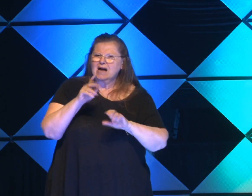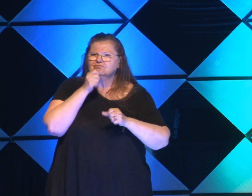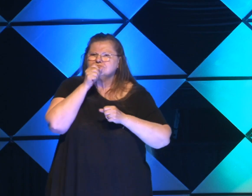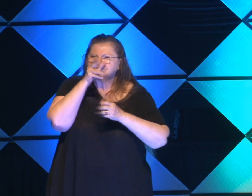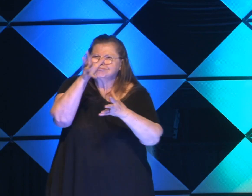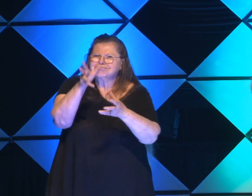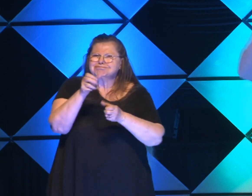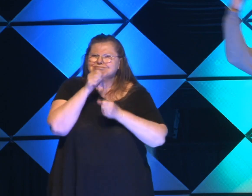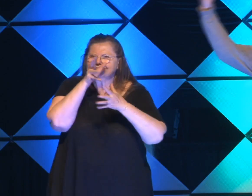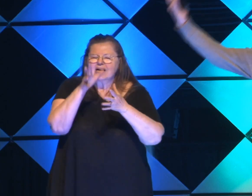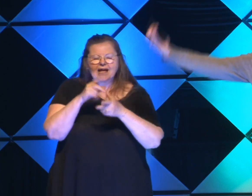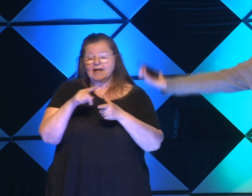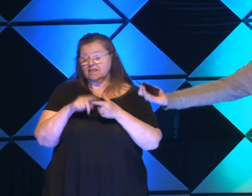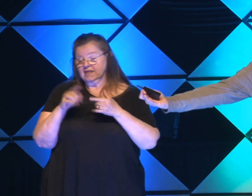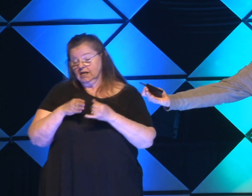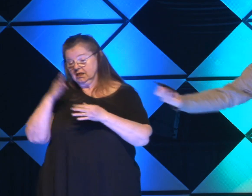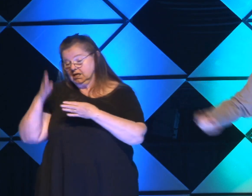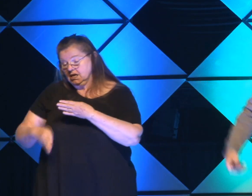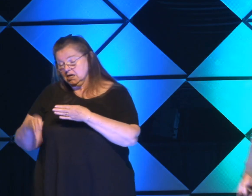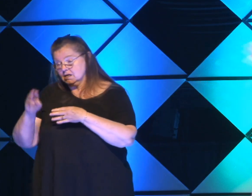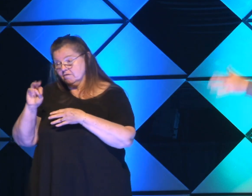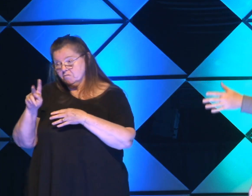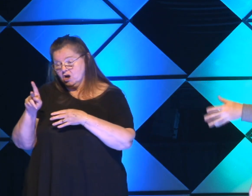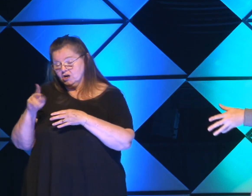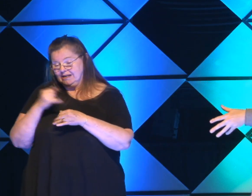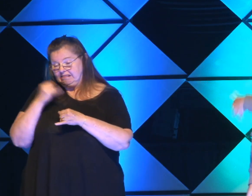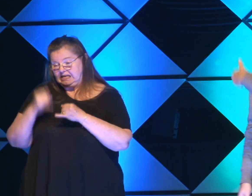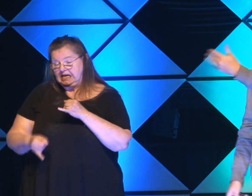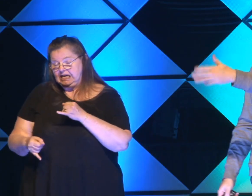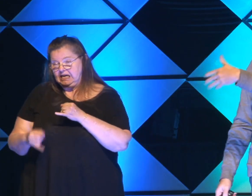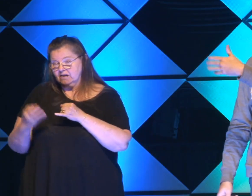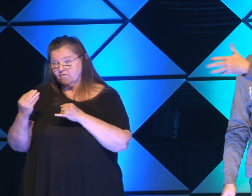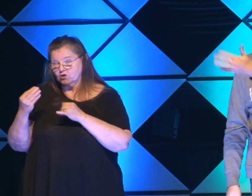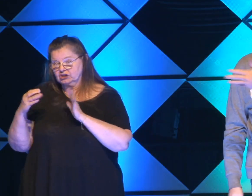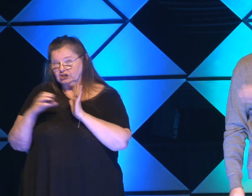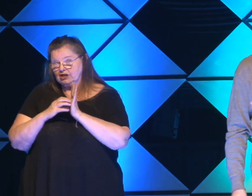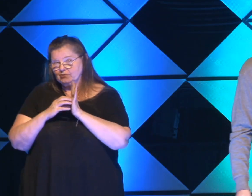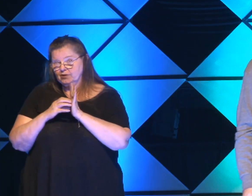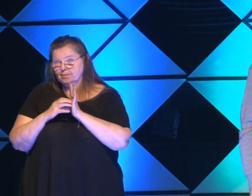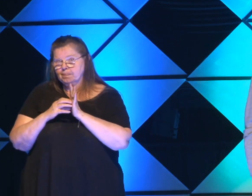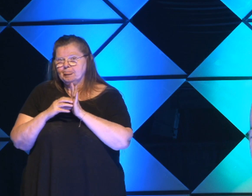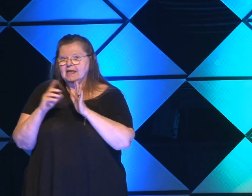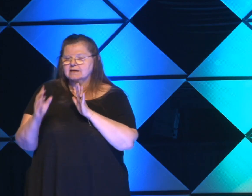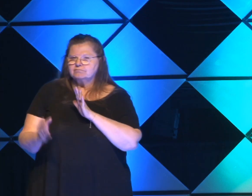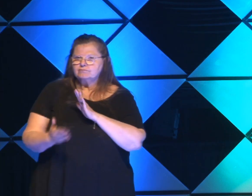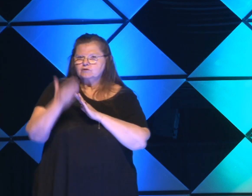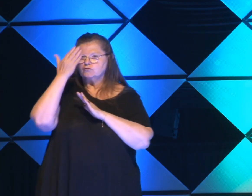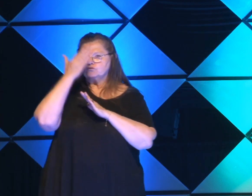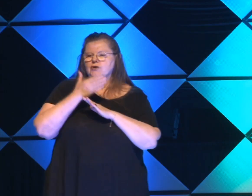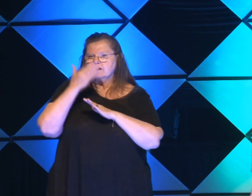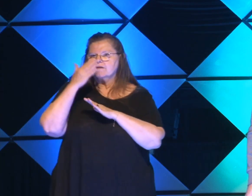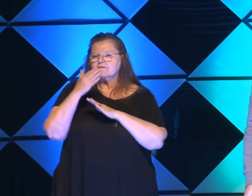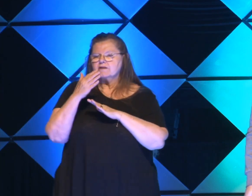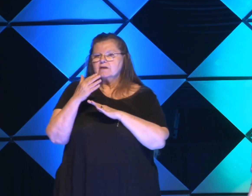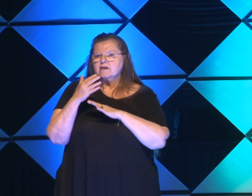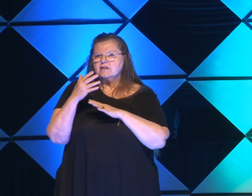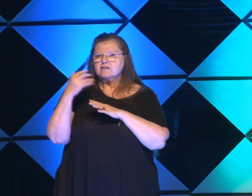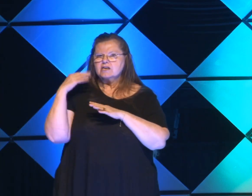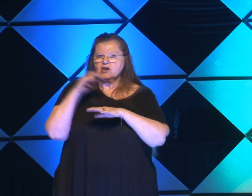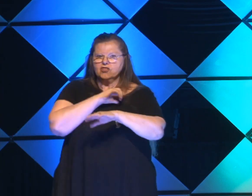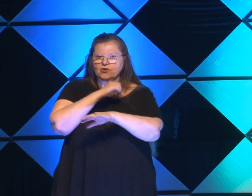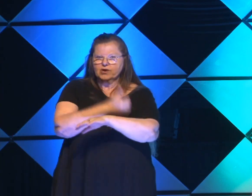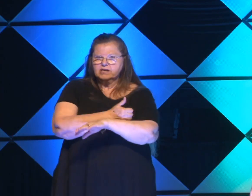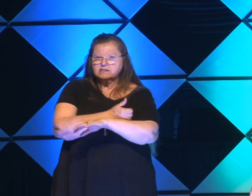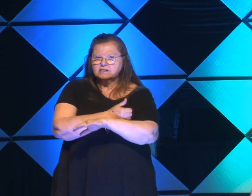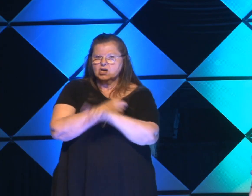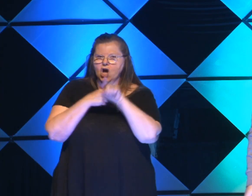happen. And then you have at the end of the Gospel of Mark chapter 14, he's standing before the Jewish authorities and he's on trial. And what do they ask him? They say, "Are